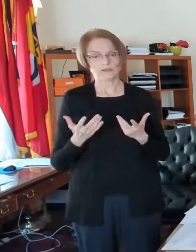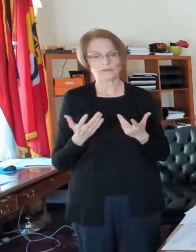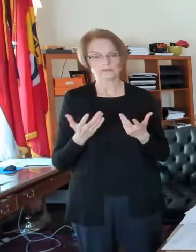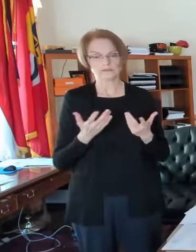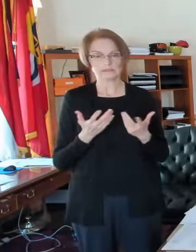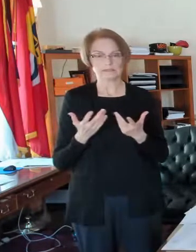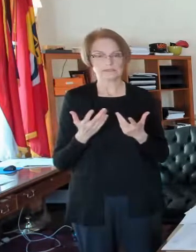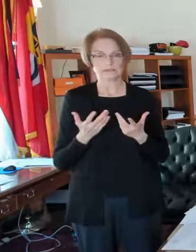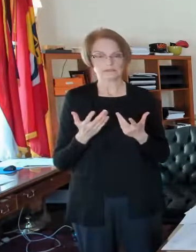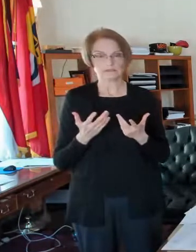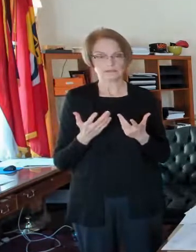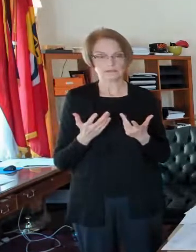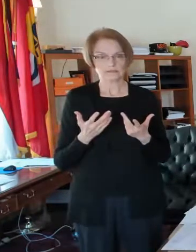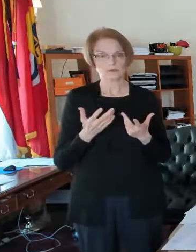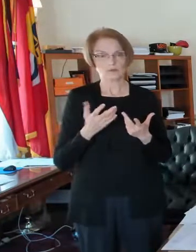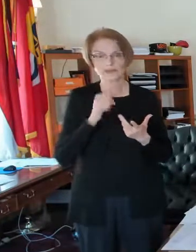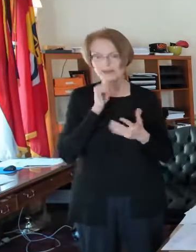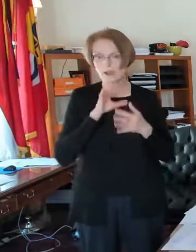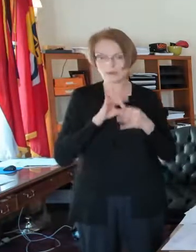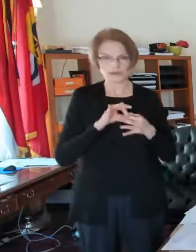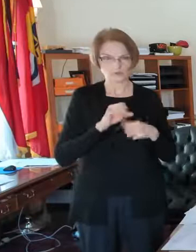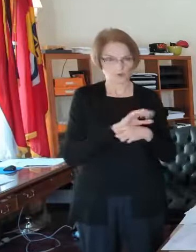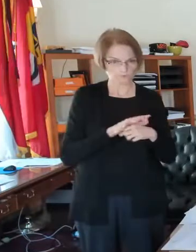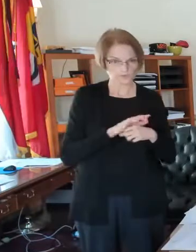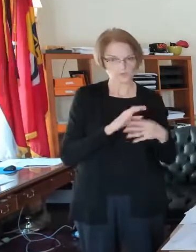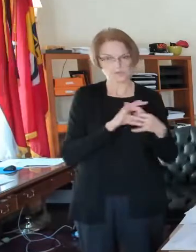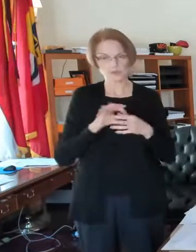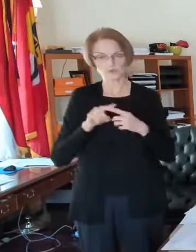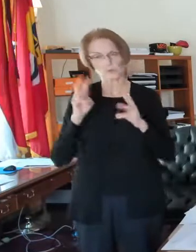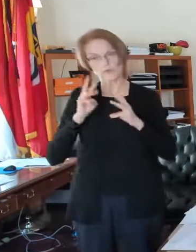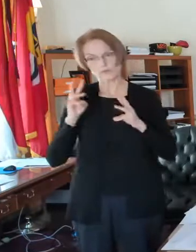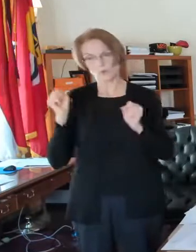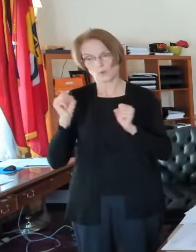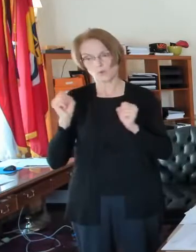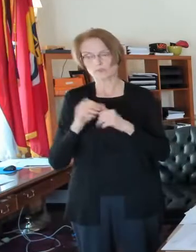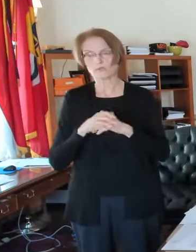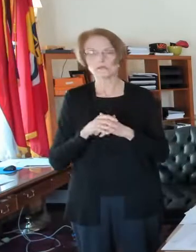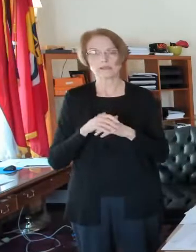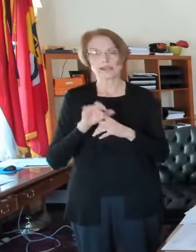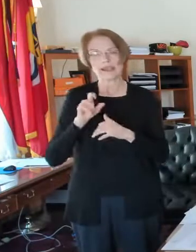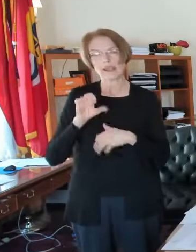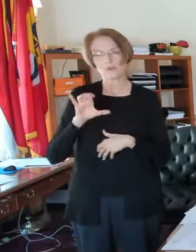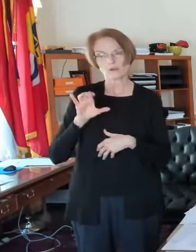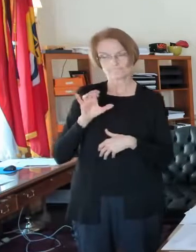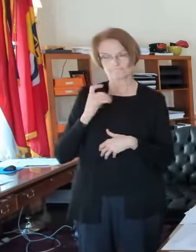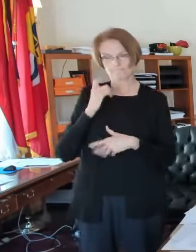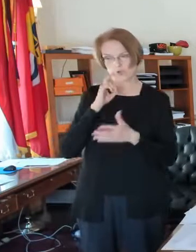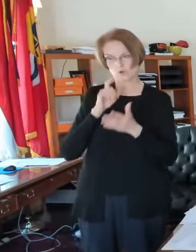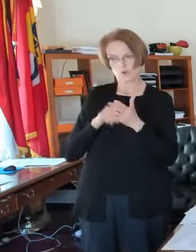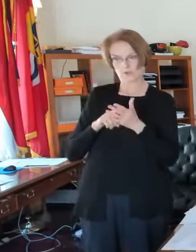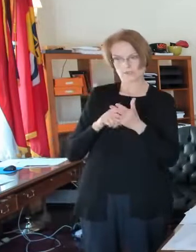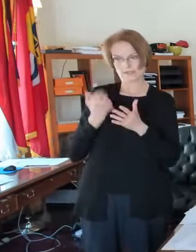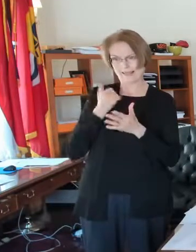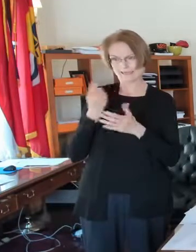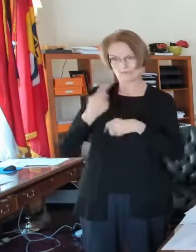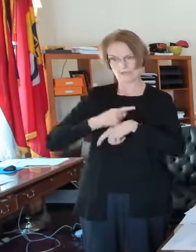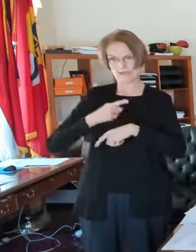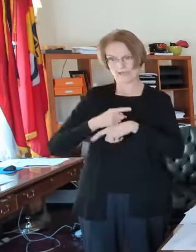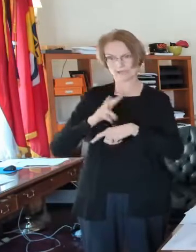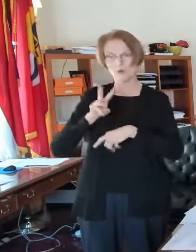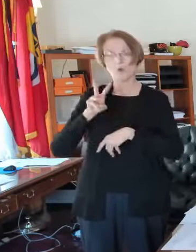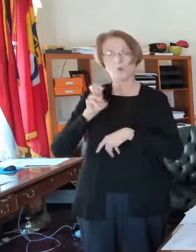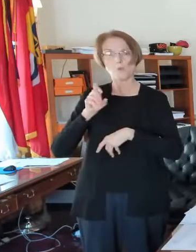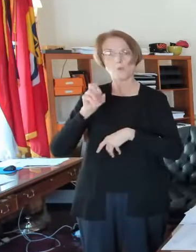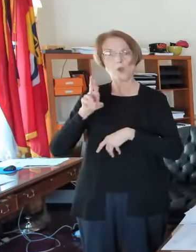and related to weather and cold, Eric is asking about water main breaks over the last several days. How is the city doing on